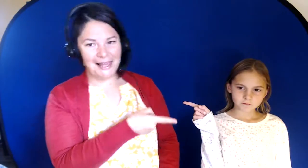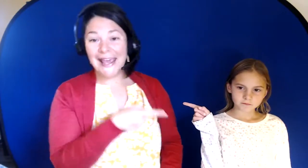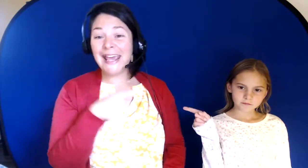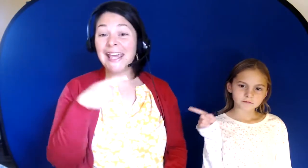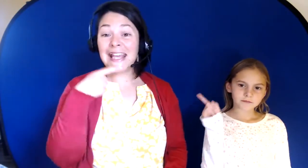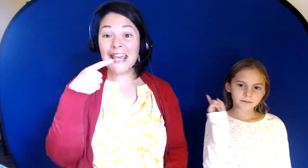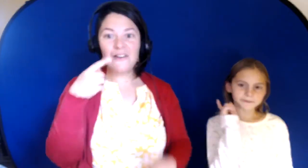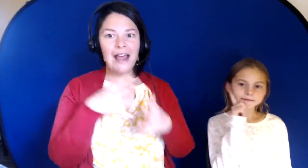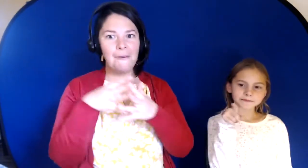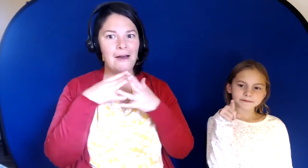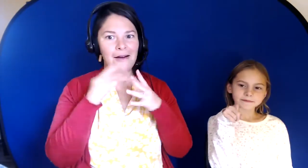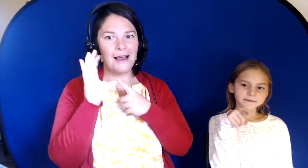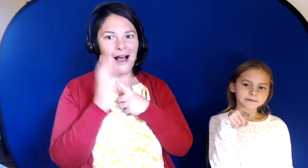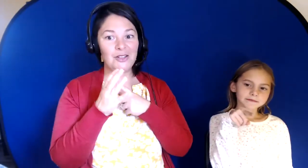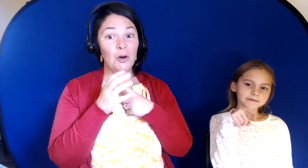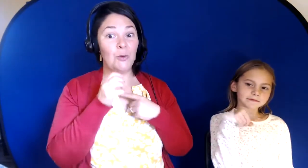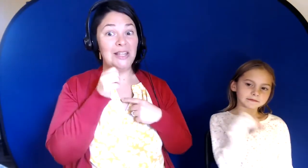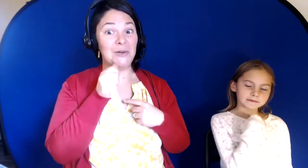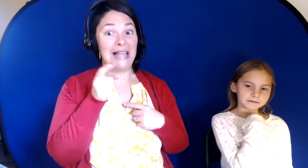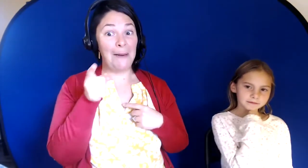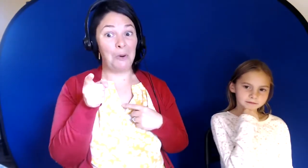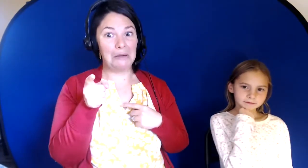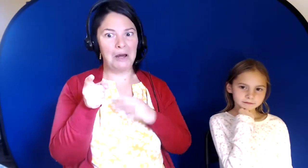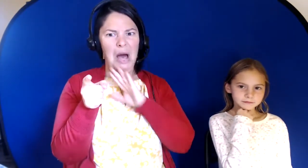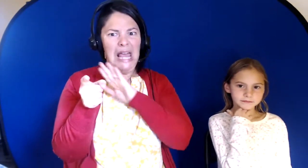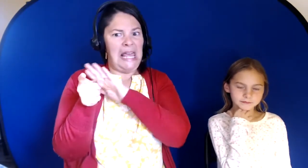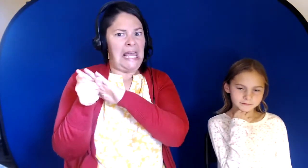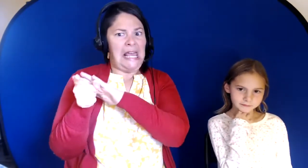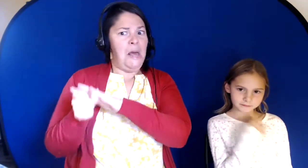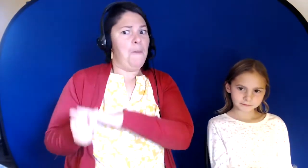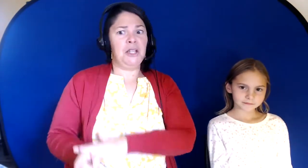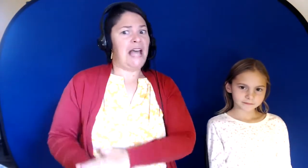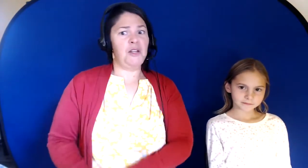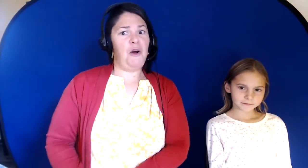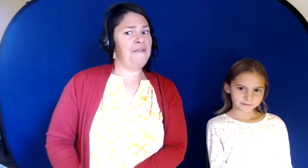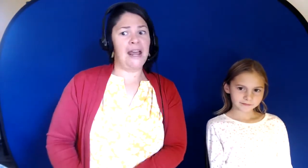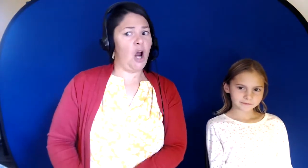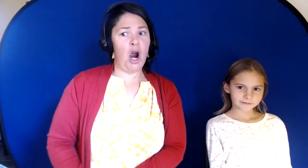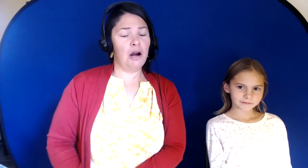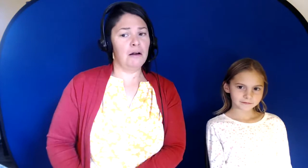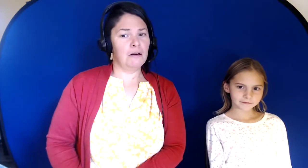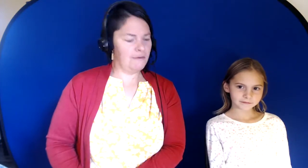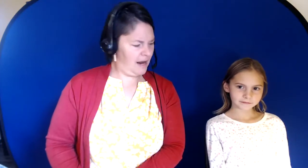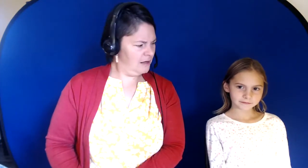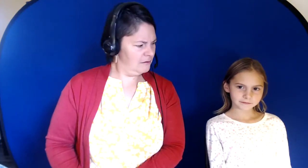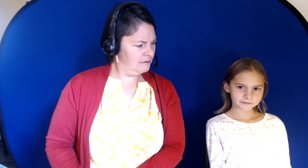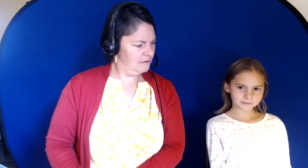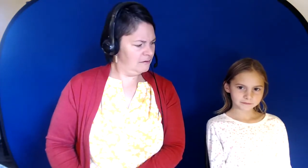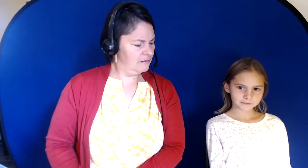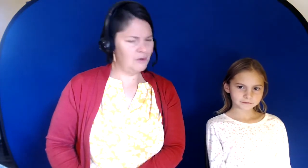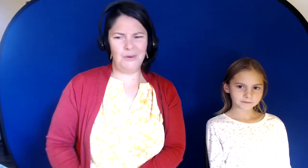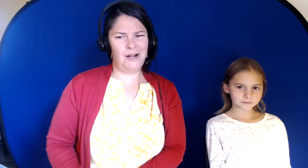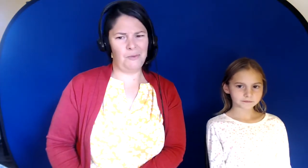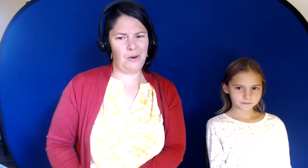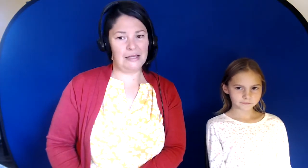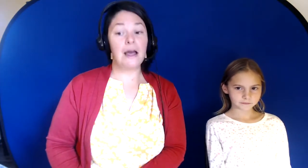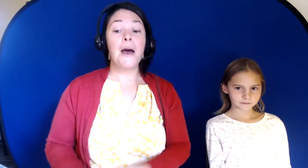In hearing American culture, we do not point. We go, put down your finger, right? We don't point. But